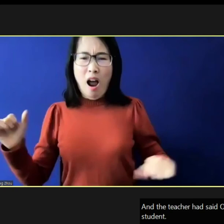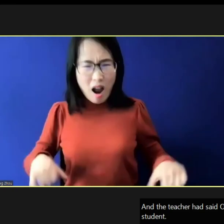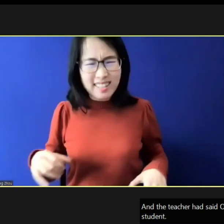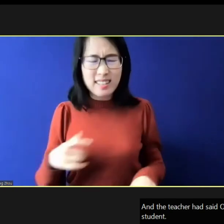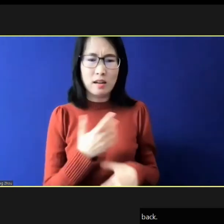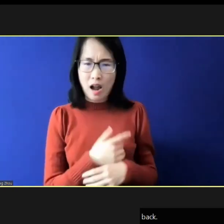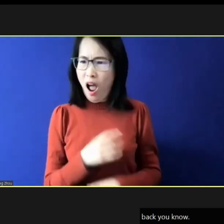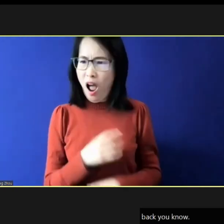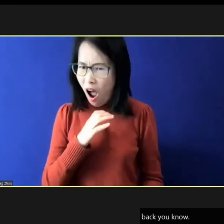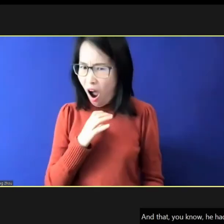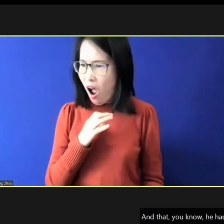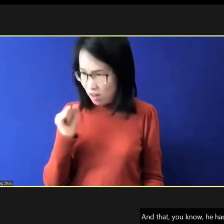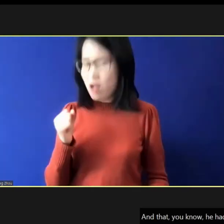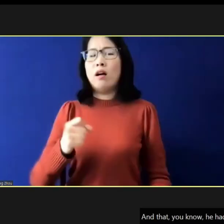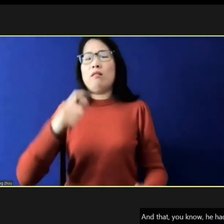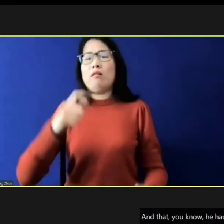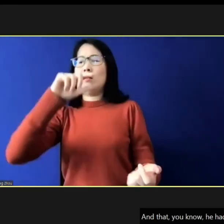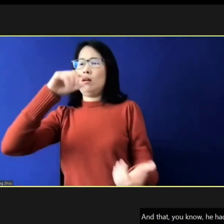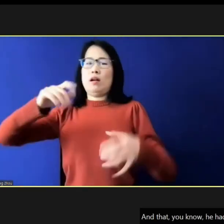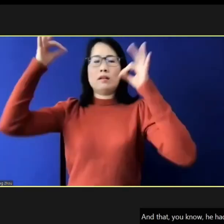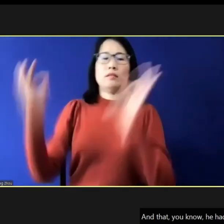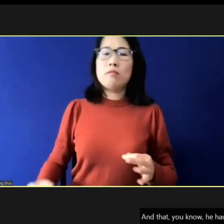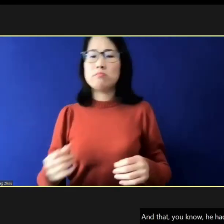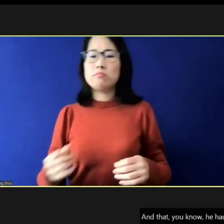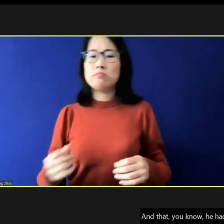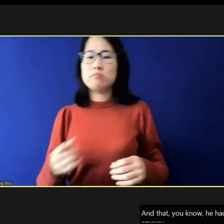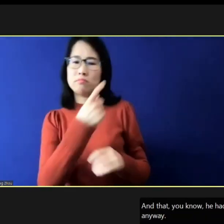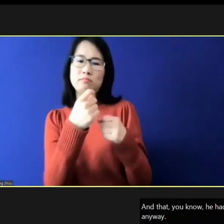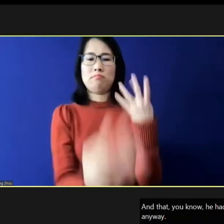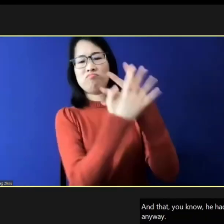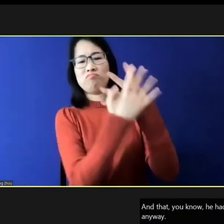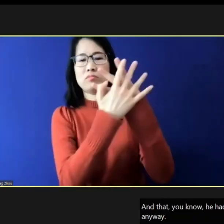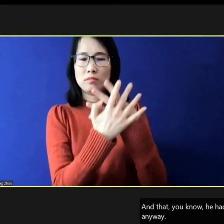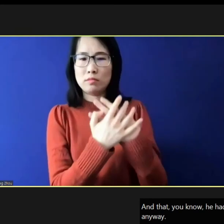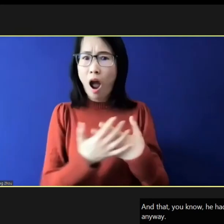And that, you know, he had been in trouble in school. And anyway,